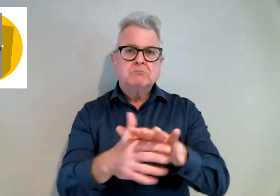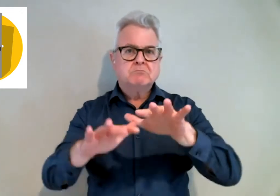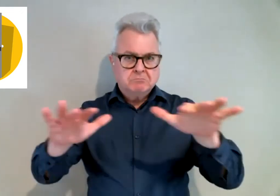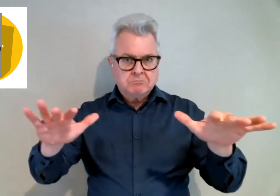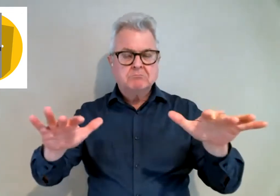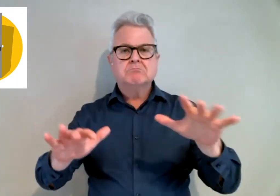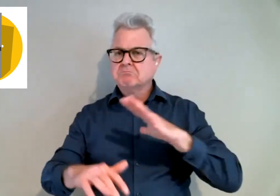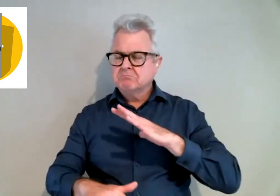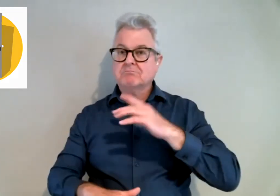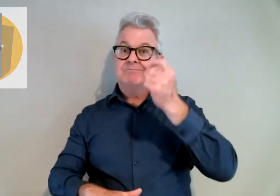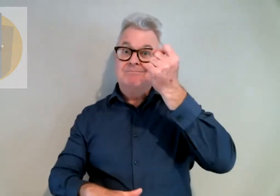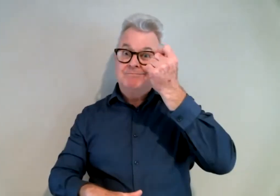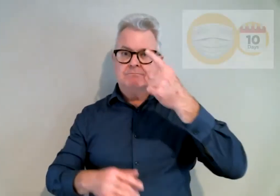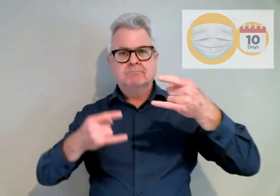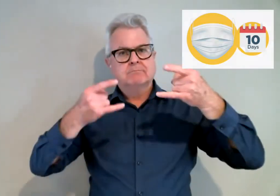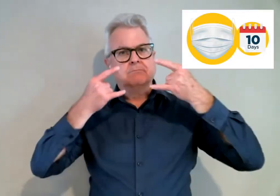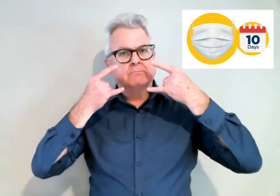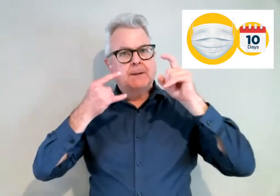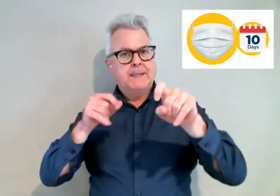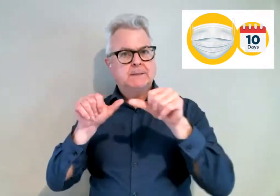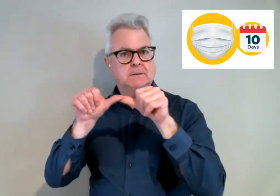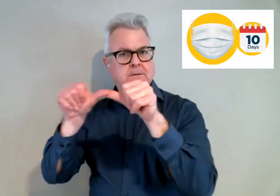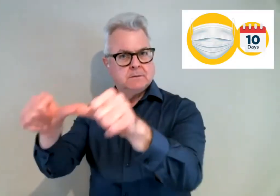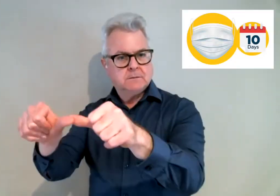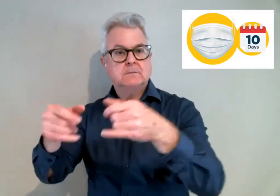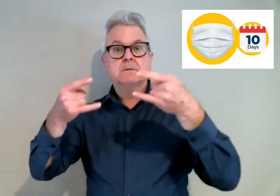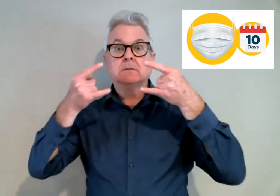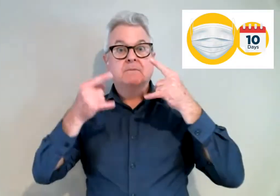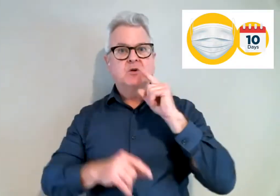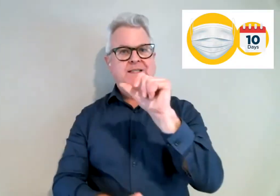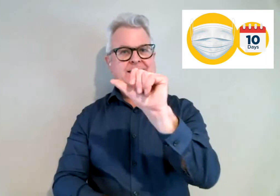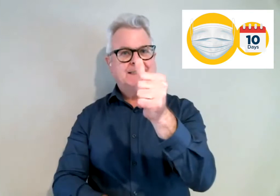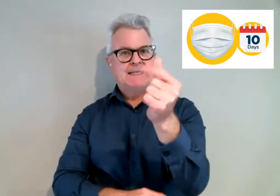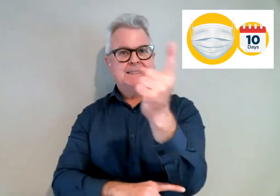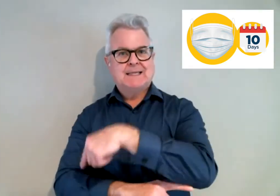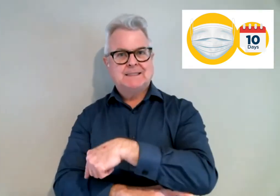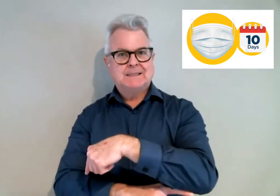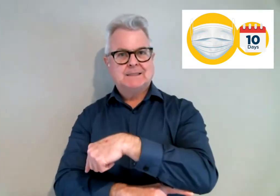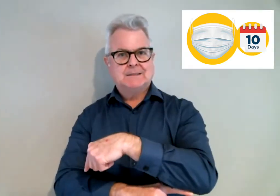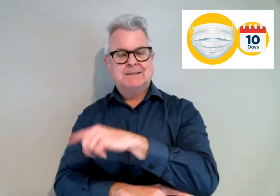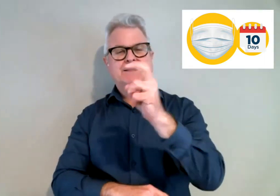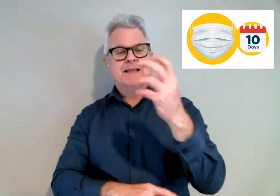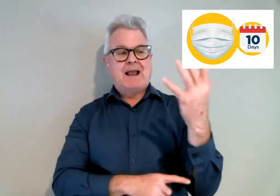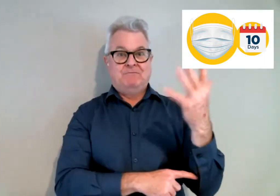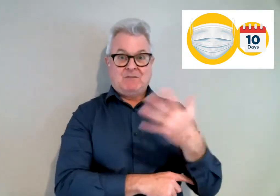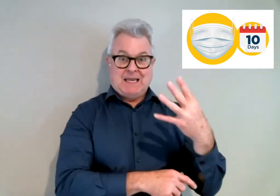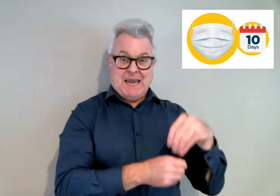work or school or whatever the case may be, with the understanding that you must continue to wear your mask for 10